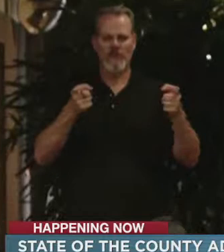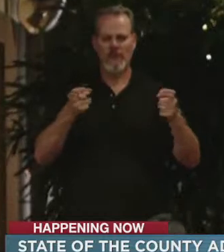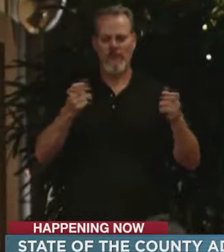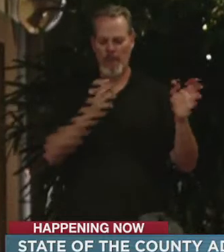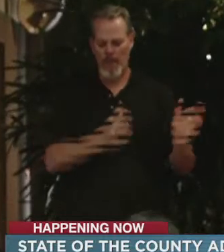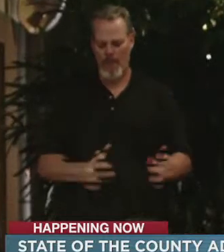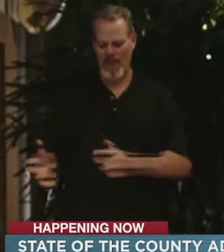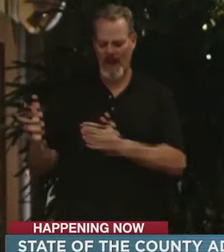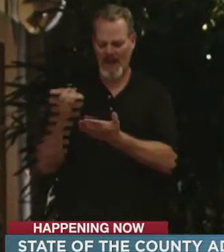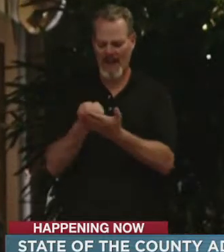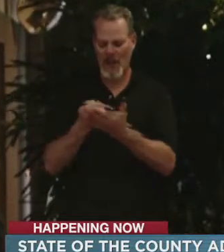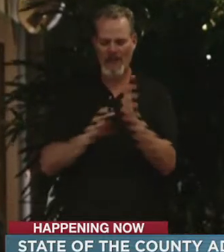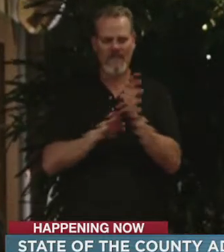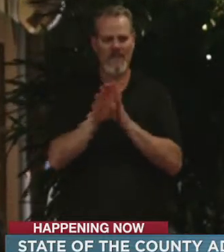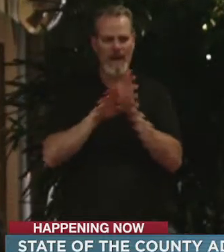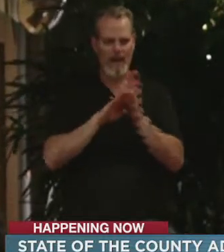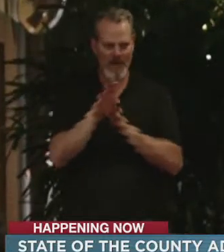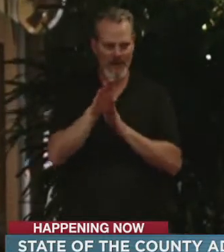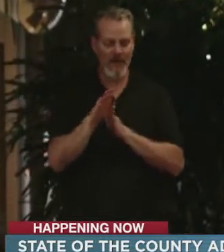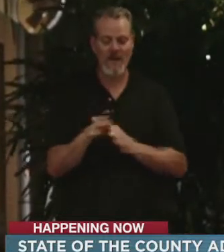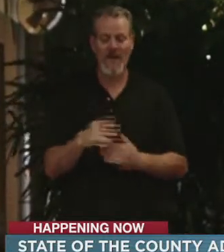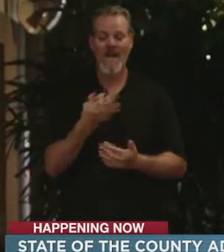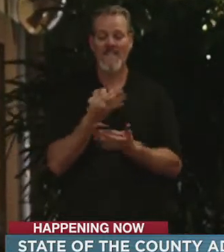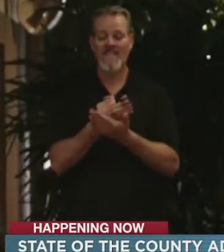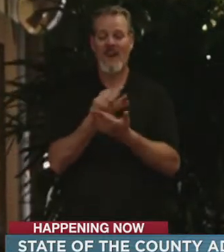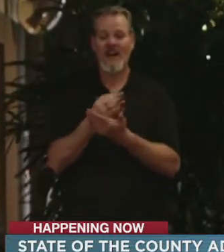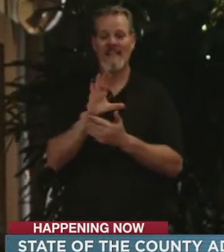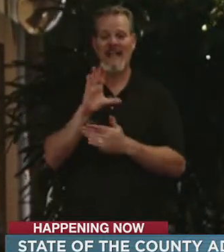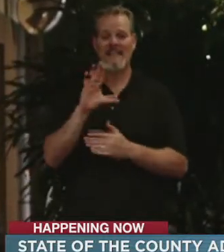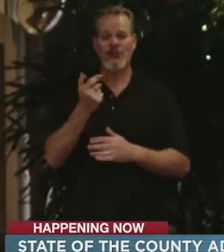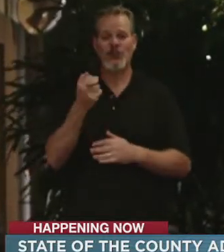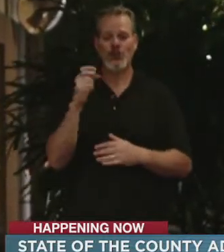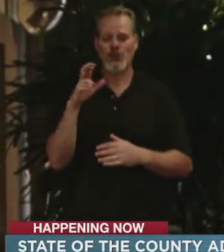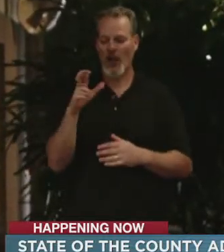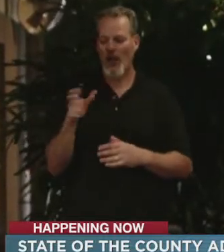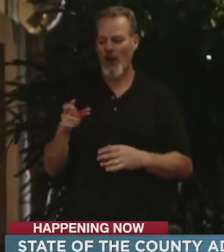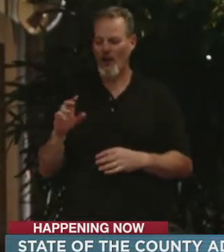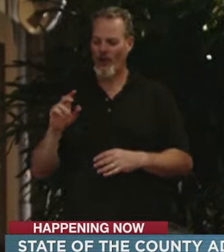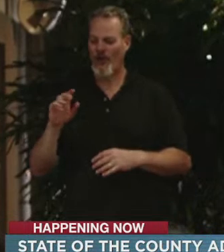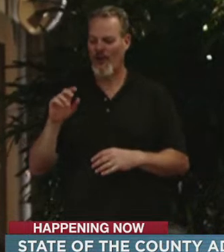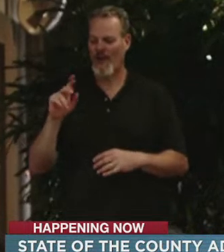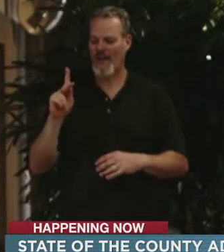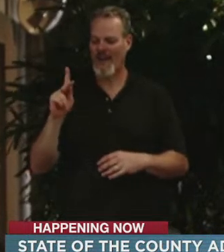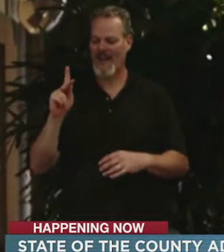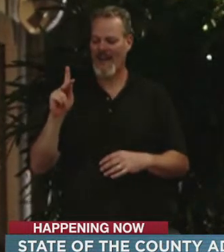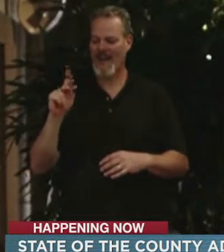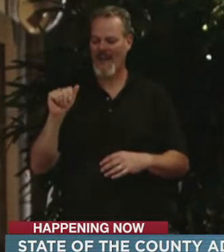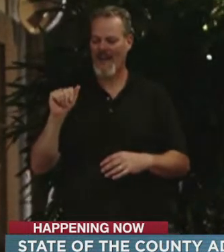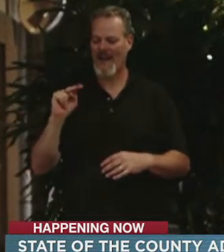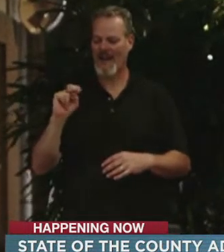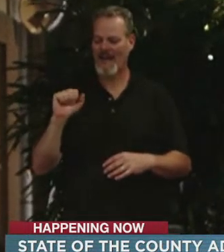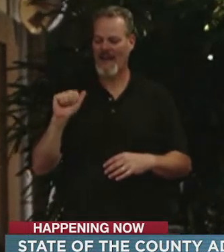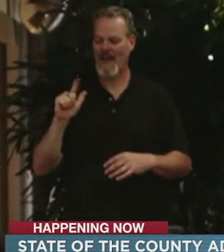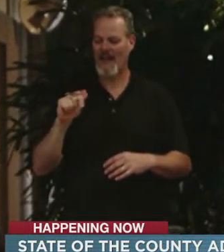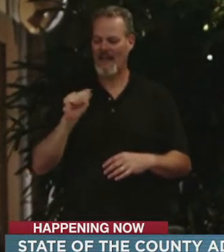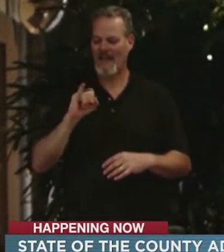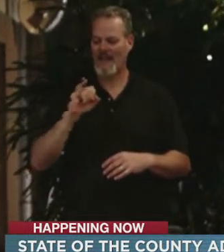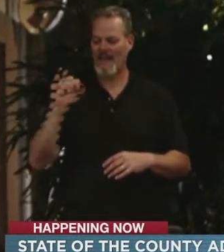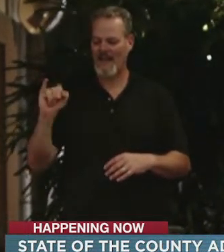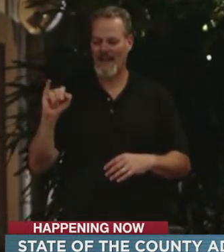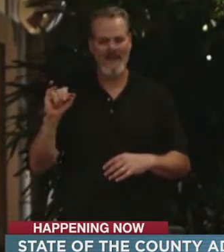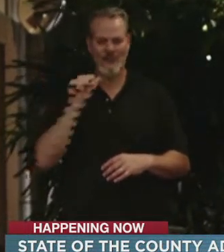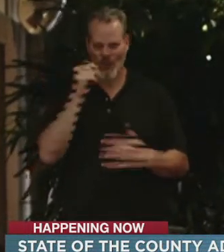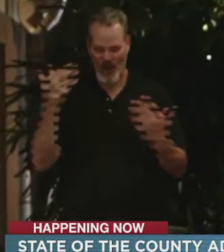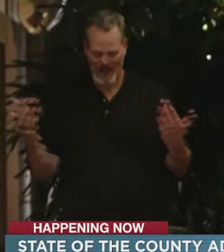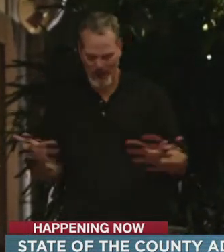Economic Development. Our Finance Chair, County Lee Kleinfelder, couldn't join us today here, but we appreciate all of his work. Michelle Galimba,